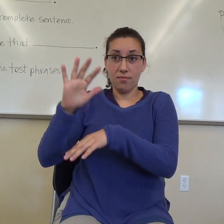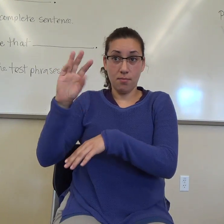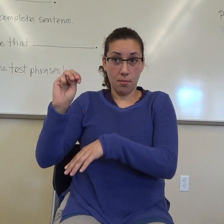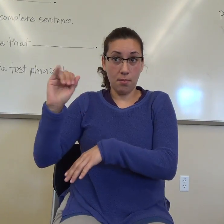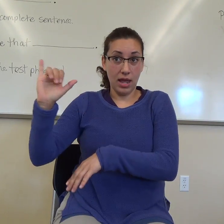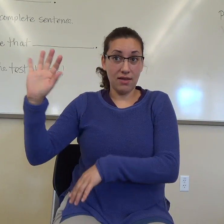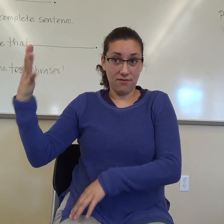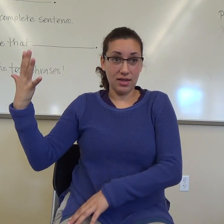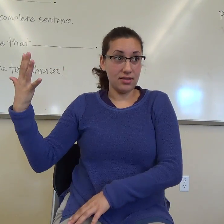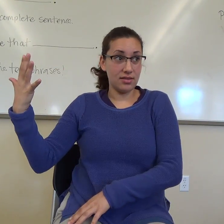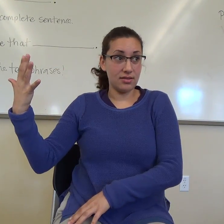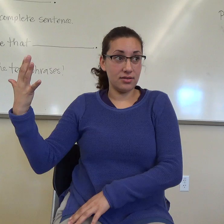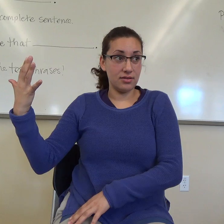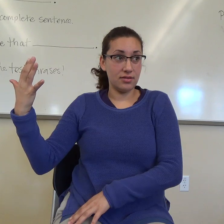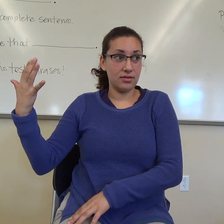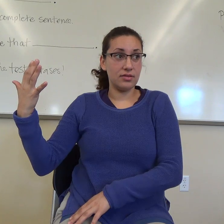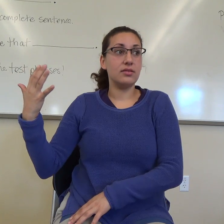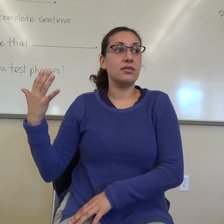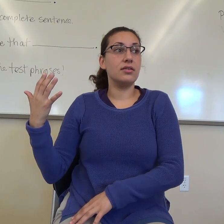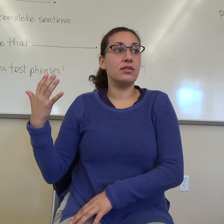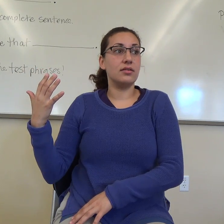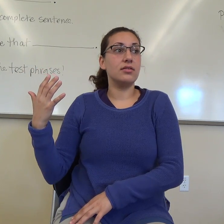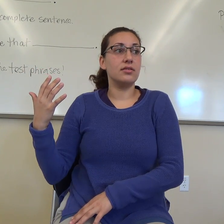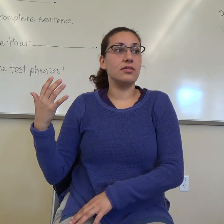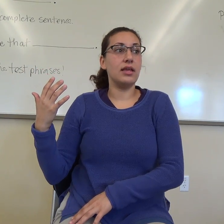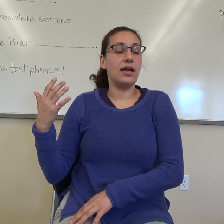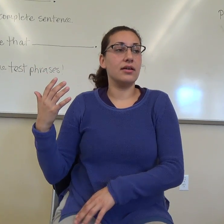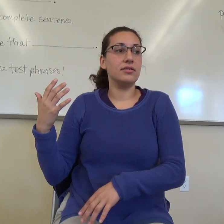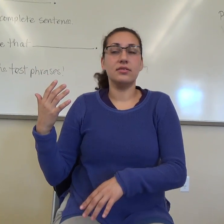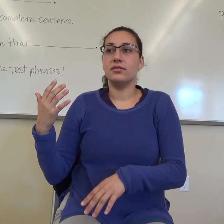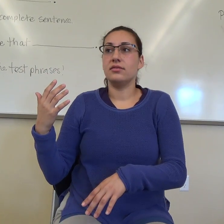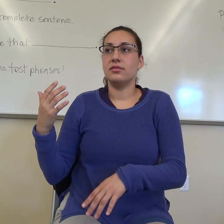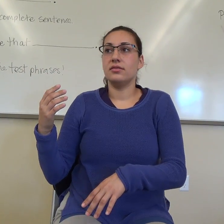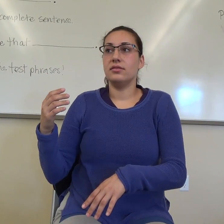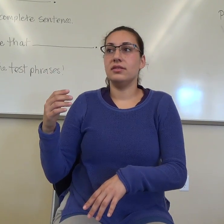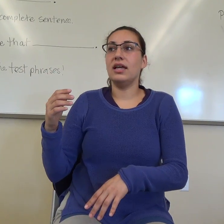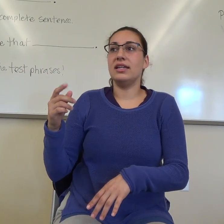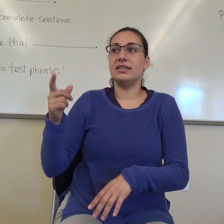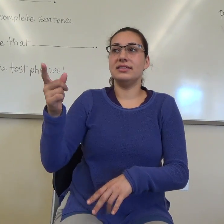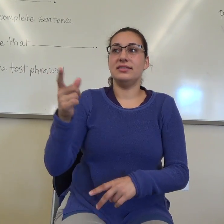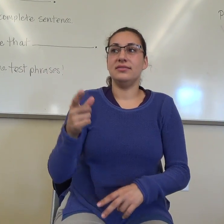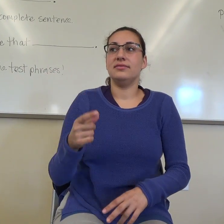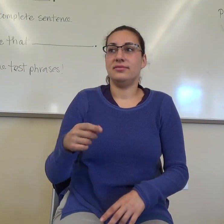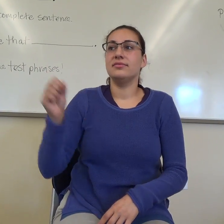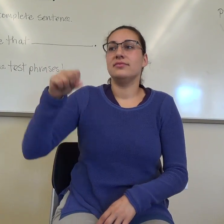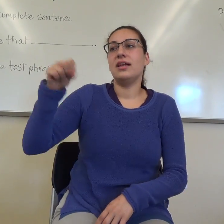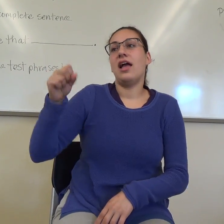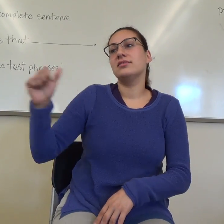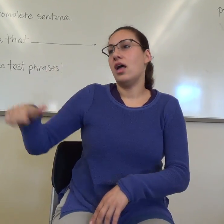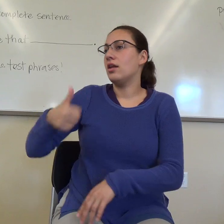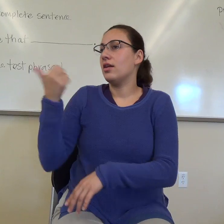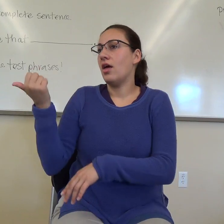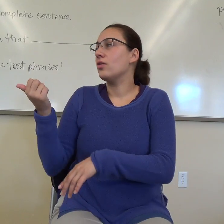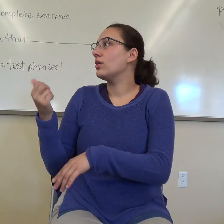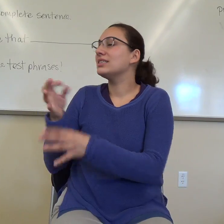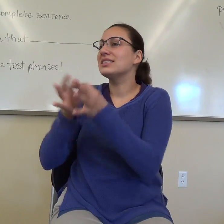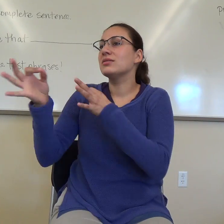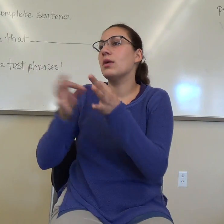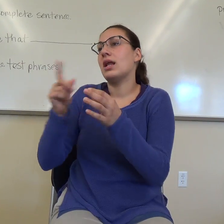Mexican victory in the Battle of Puebla. So this is Yeah. another reference Yeah, it to is. Cinco de Mayo. Okay? Yeah, that's